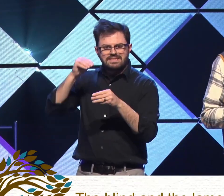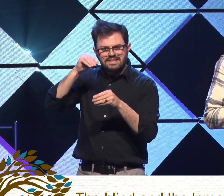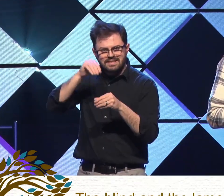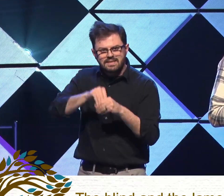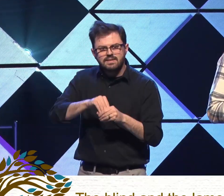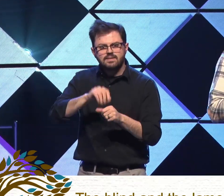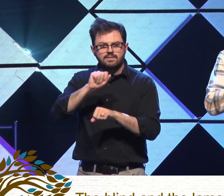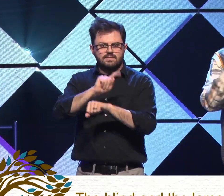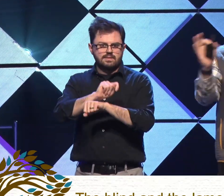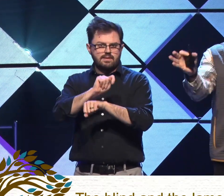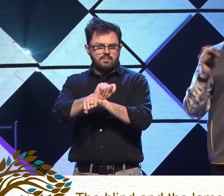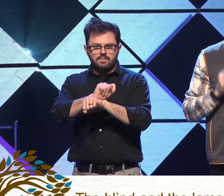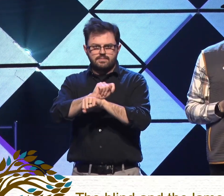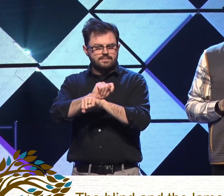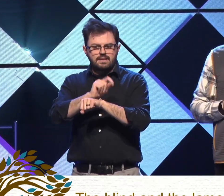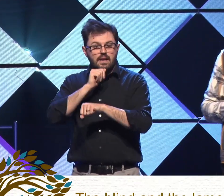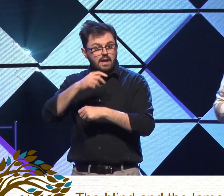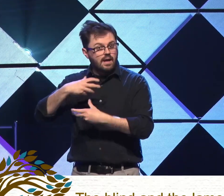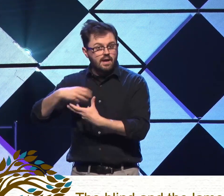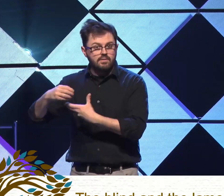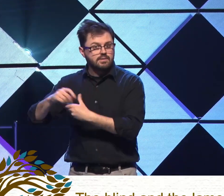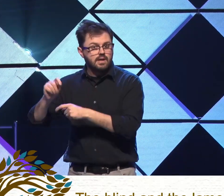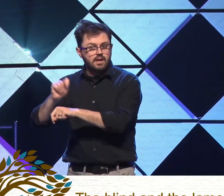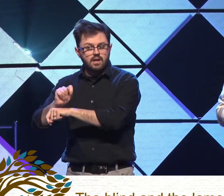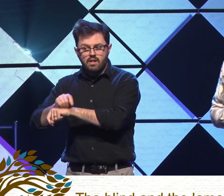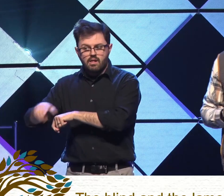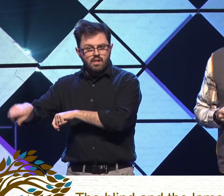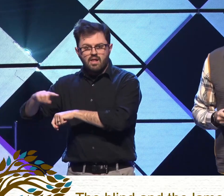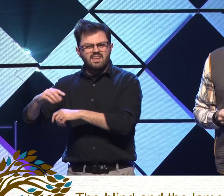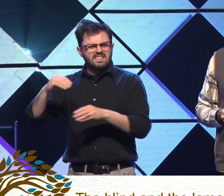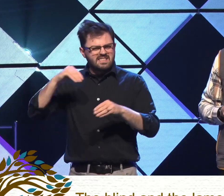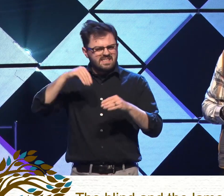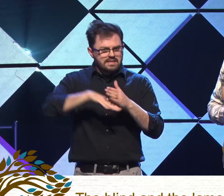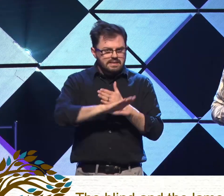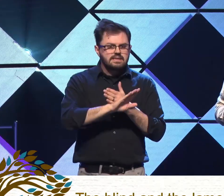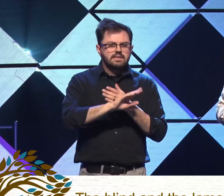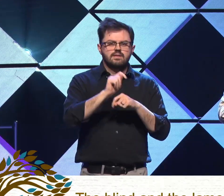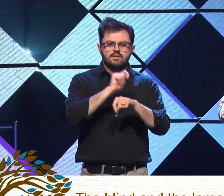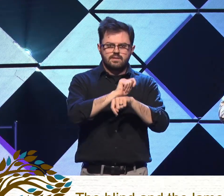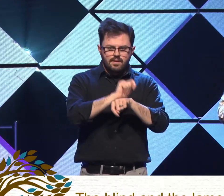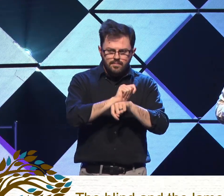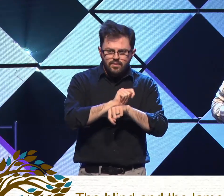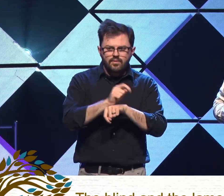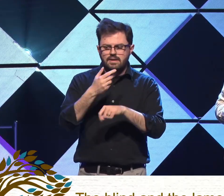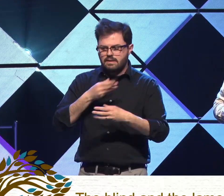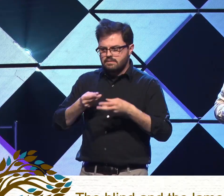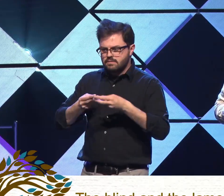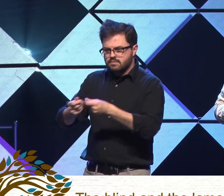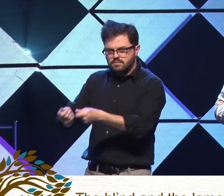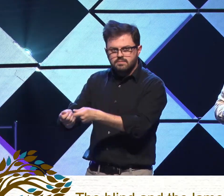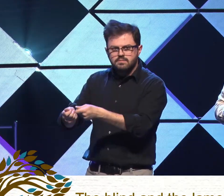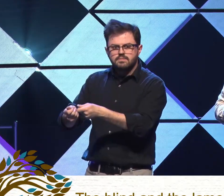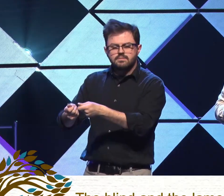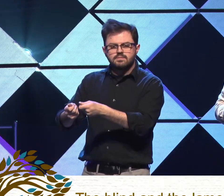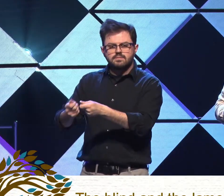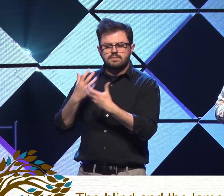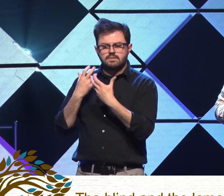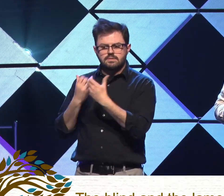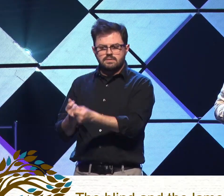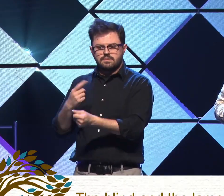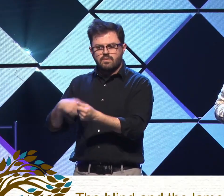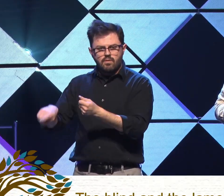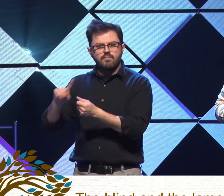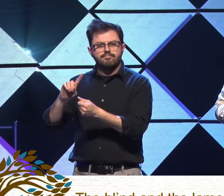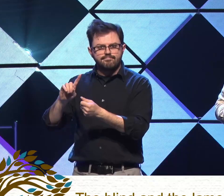temple. Not outside the temple, in the temple, and he cured them.